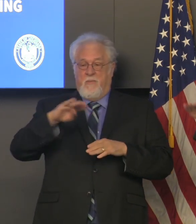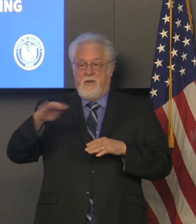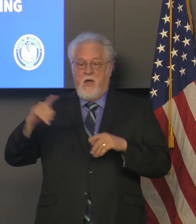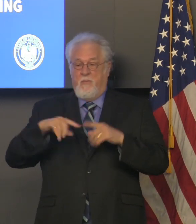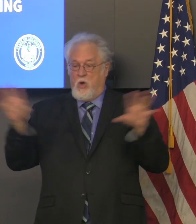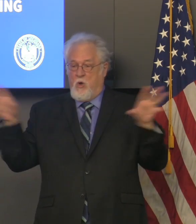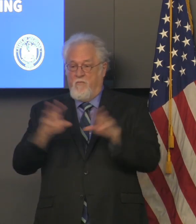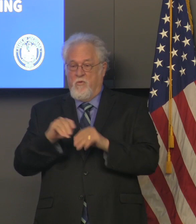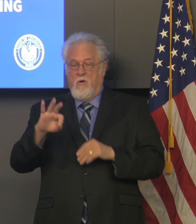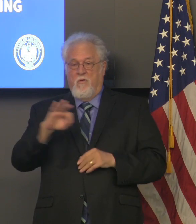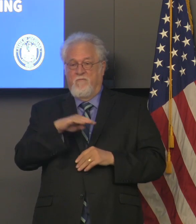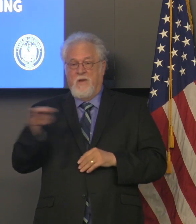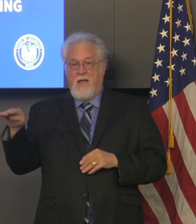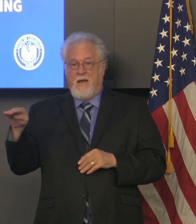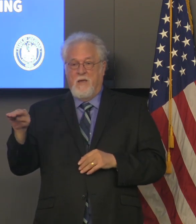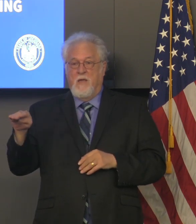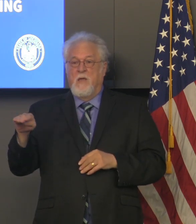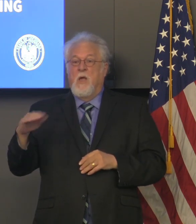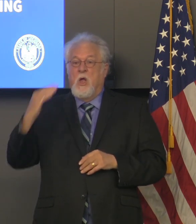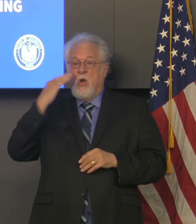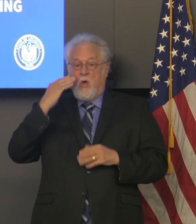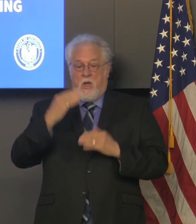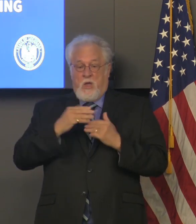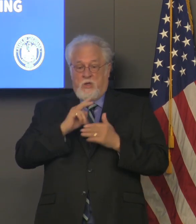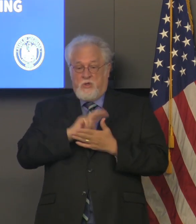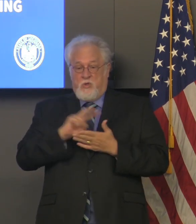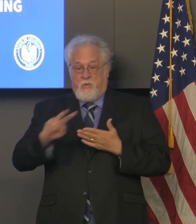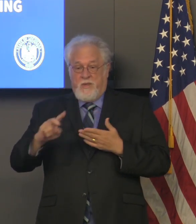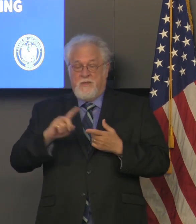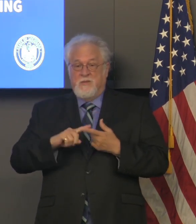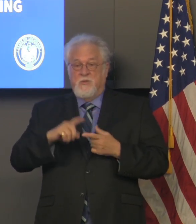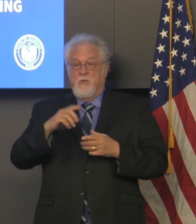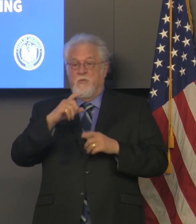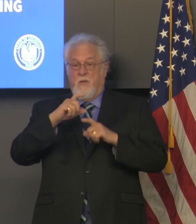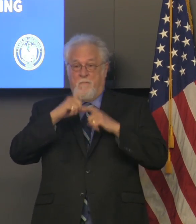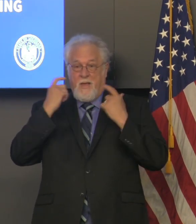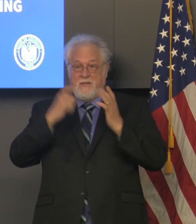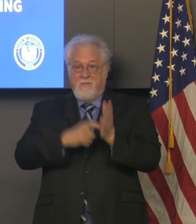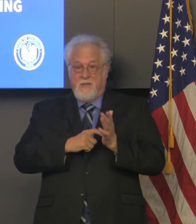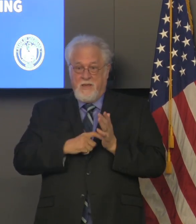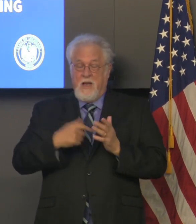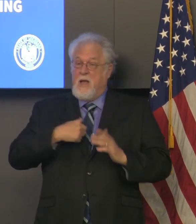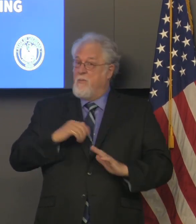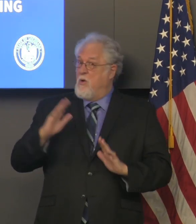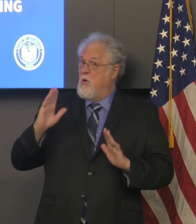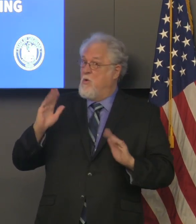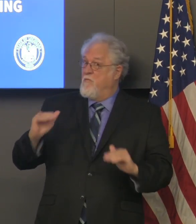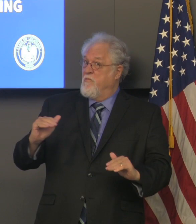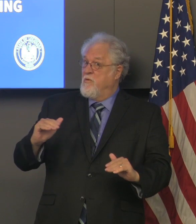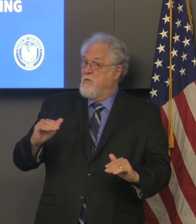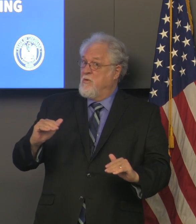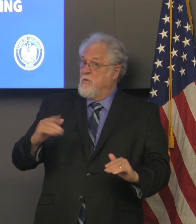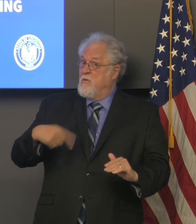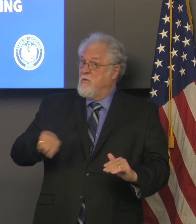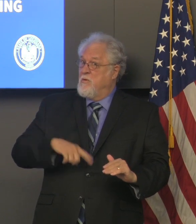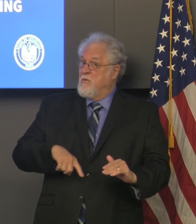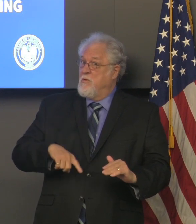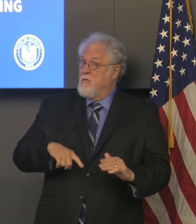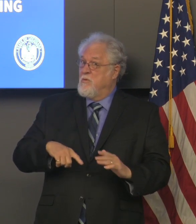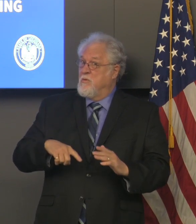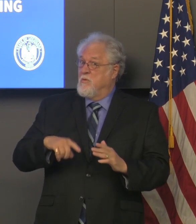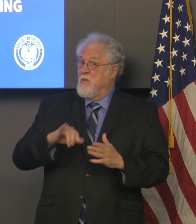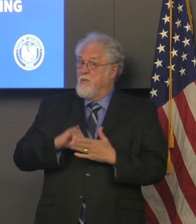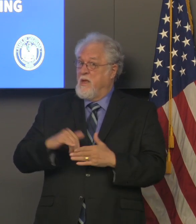overall, it's flat. Knowing that we're 2 weeks into the mask mandate, I'm really hopeful that these are signs that